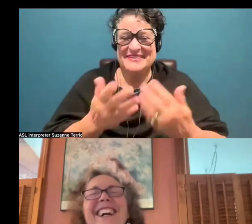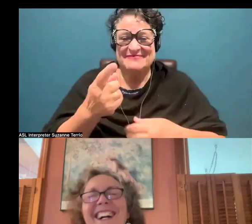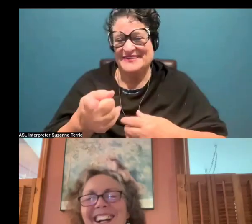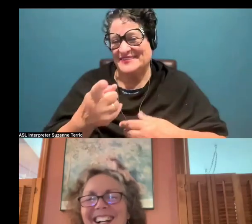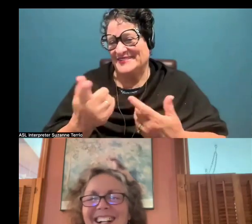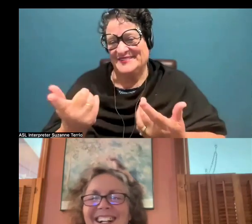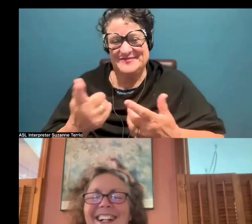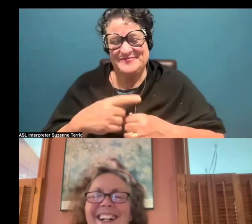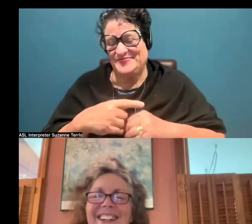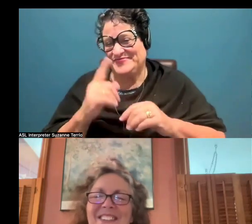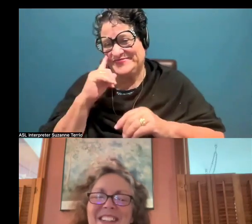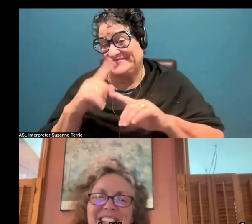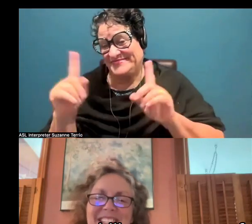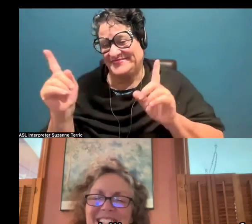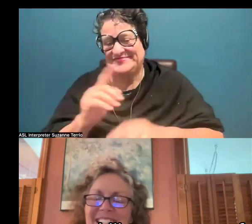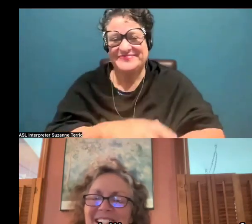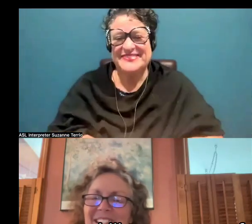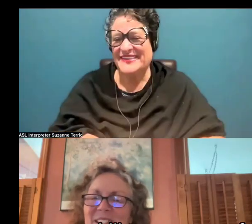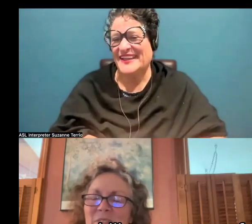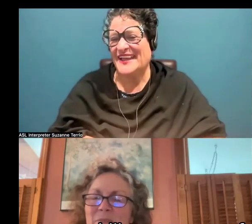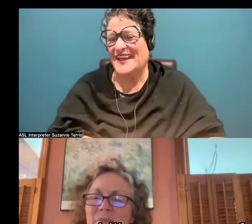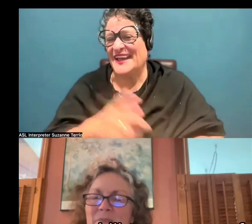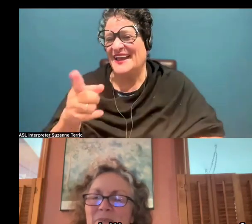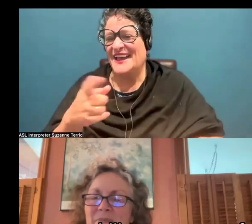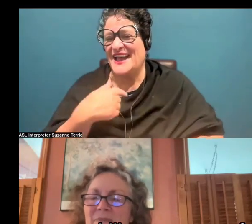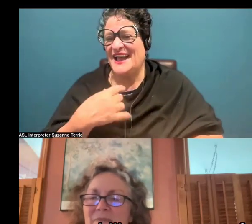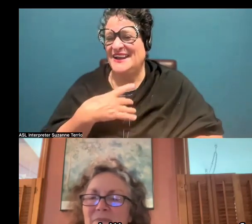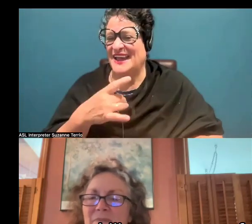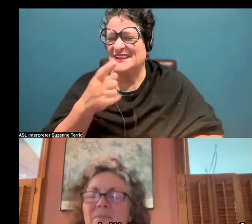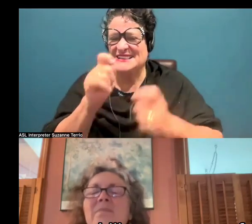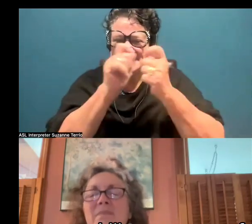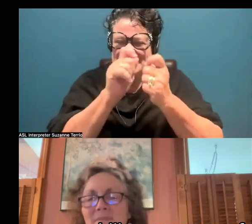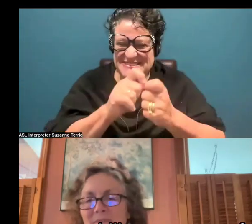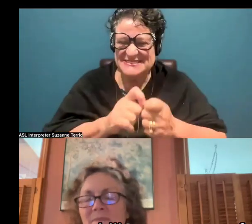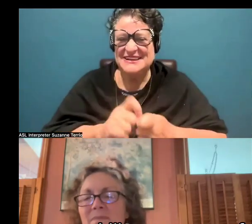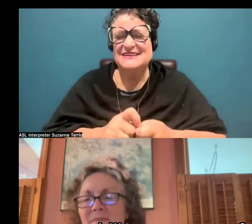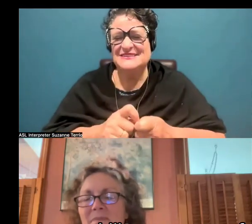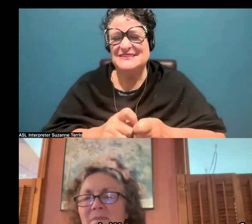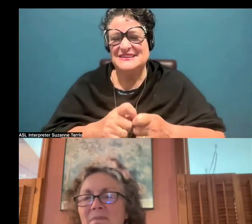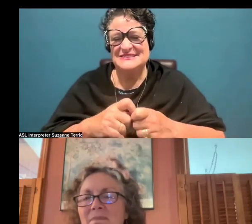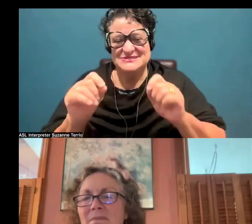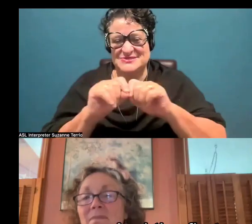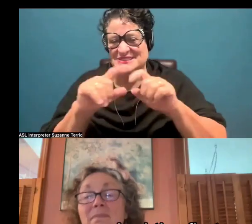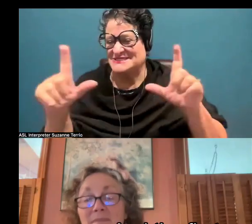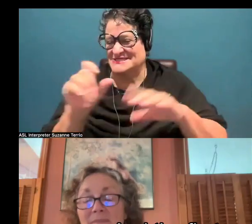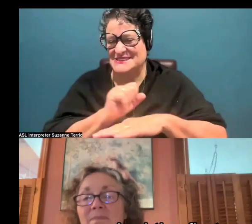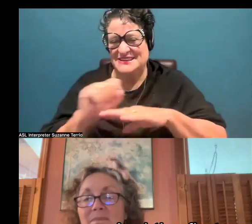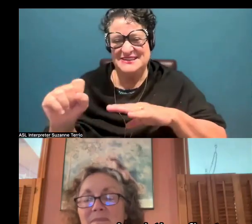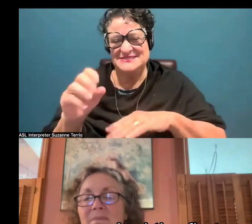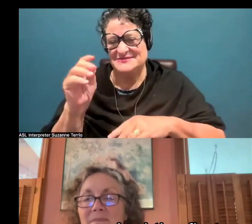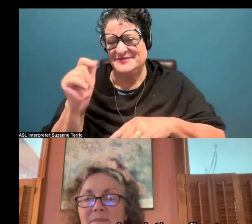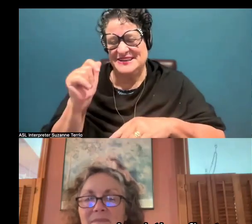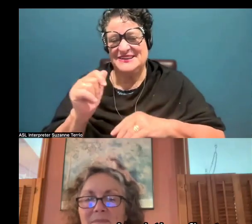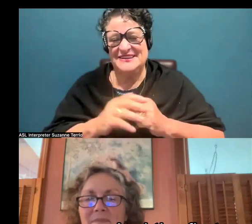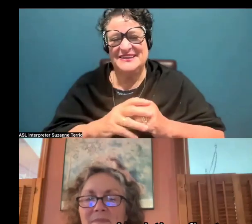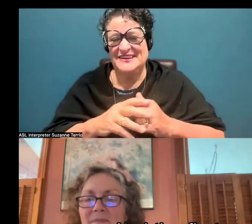but Oh, I like your use of detail to make the scene immediate. thank And in the you. first